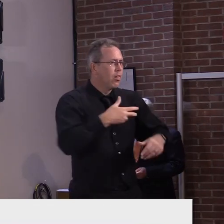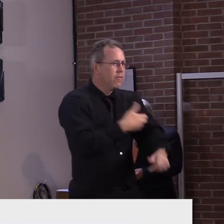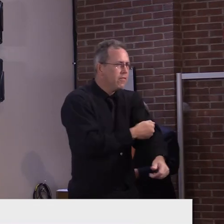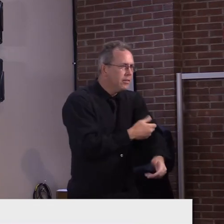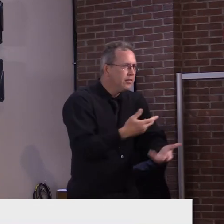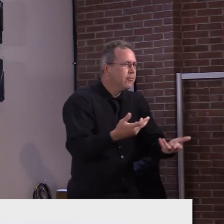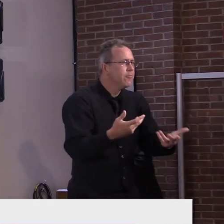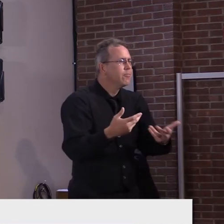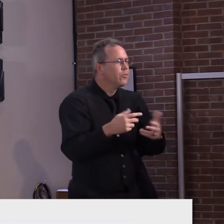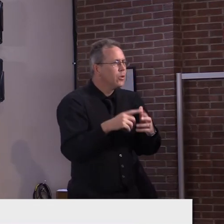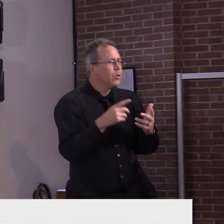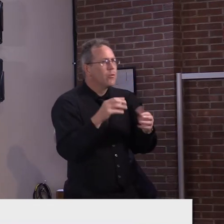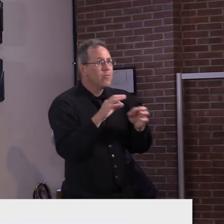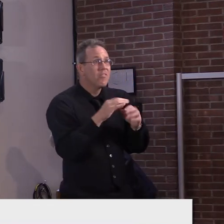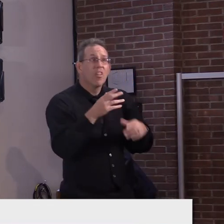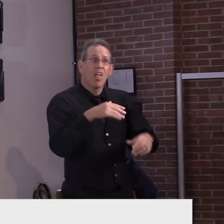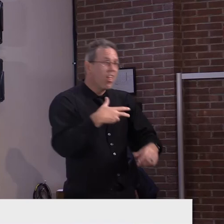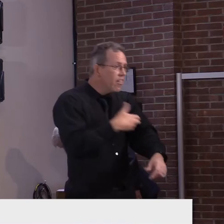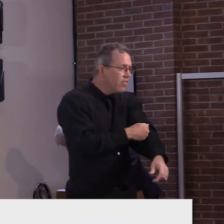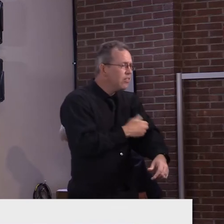protect others.